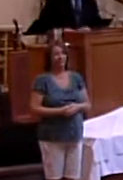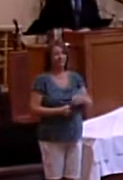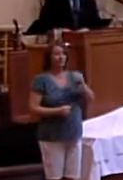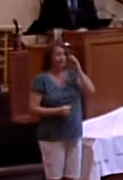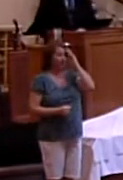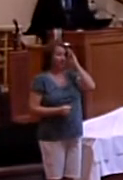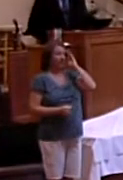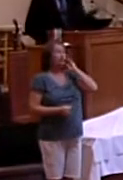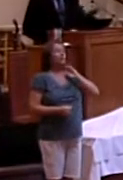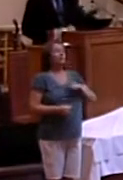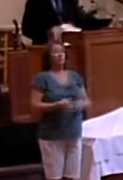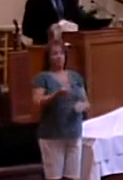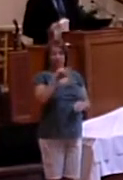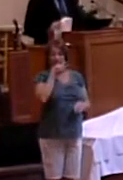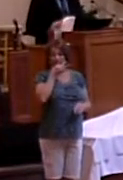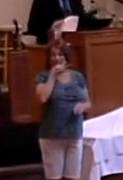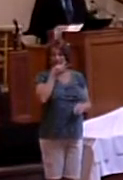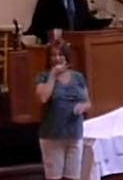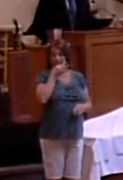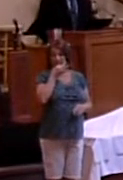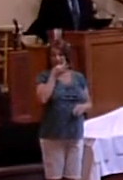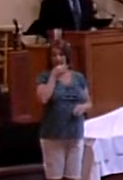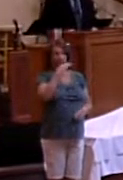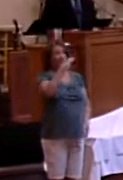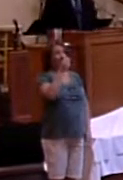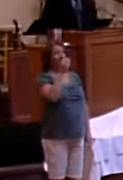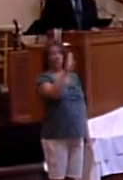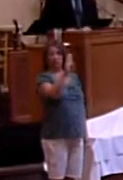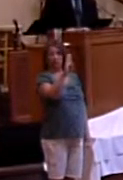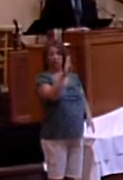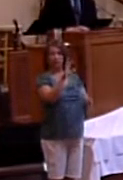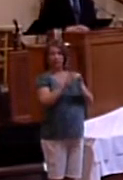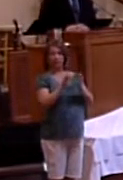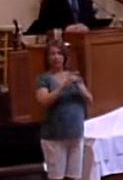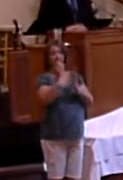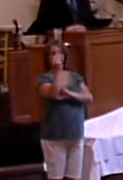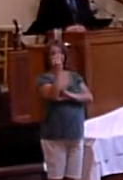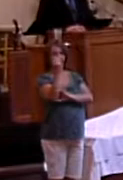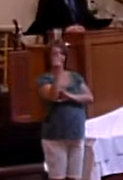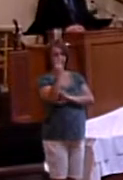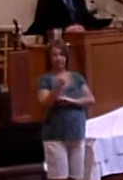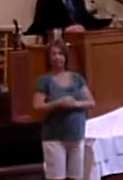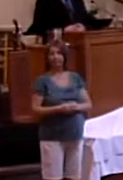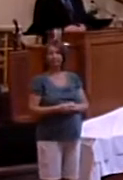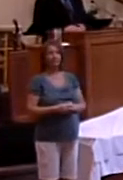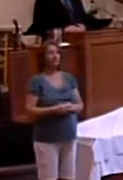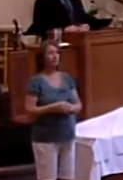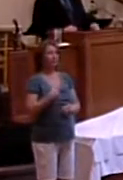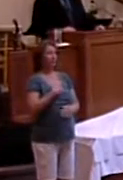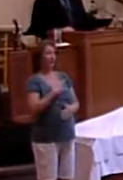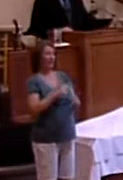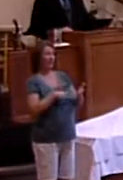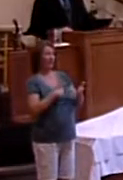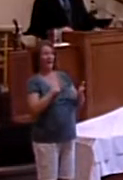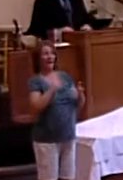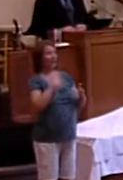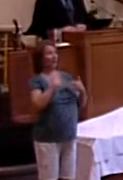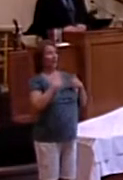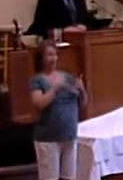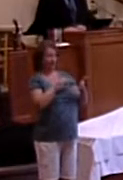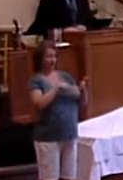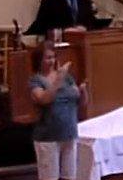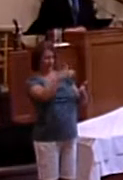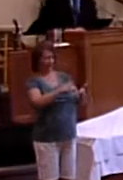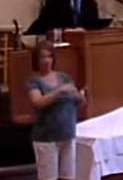So here in a minute, we will be in Hebrews 12. And I would like to read, I don't have it in front of me, but I'd like to